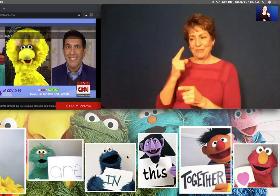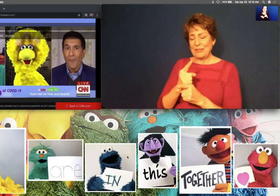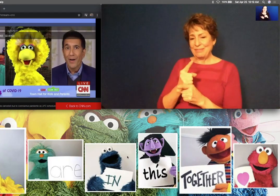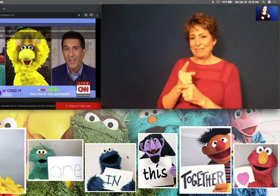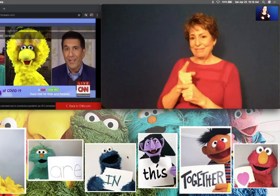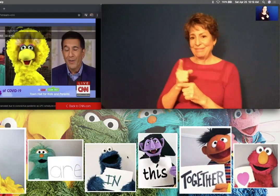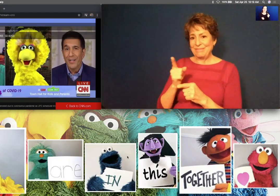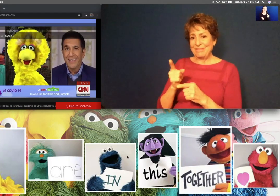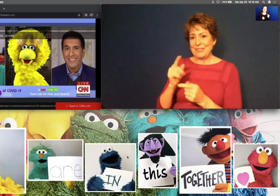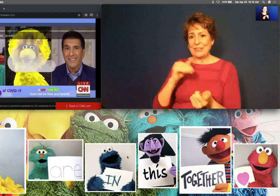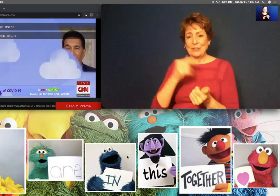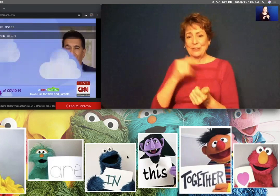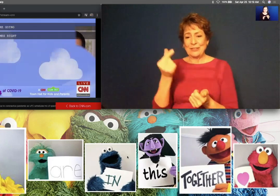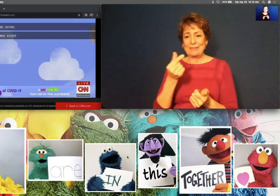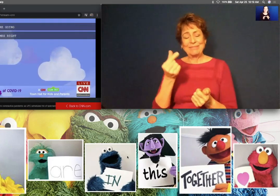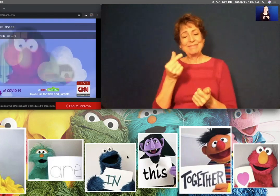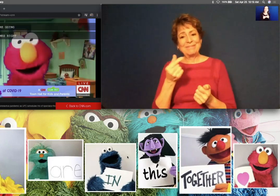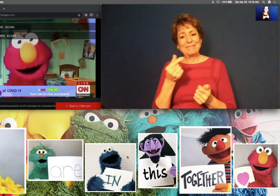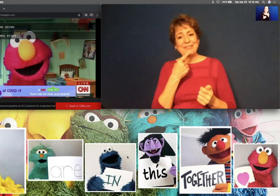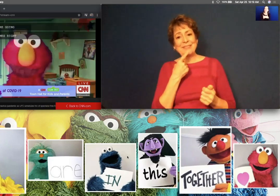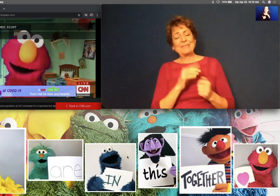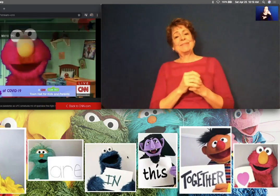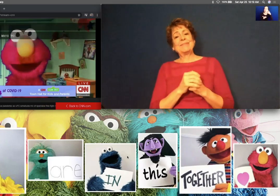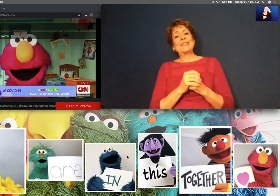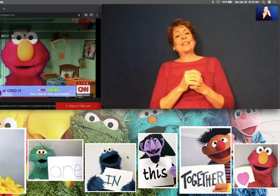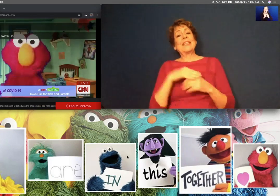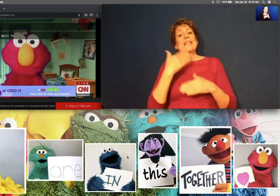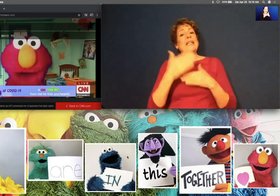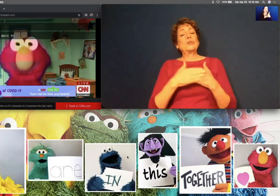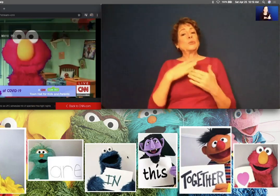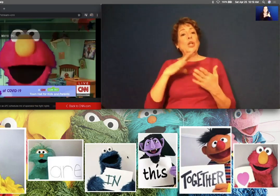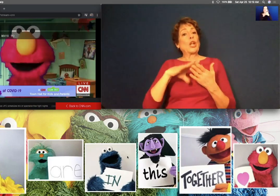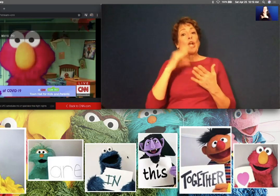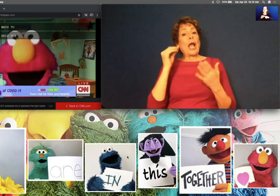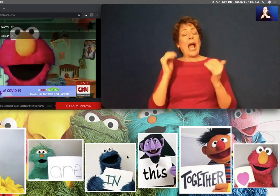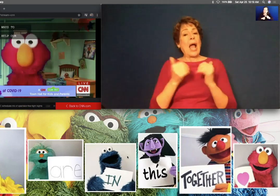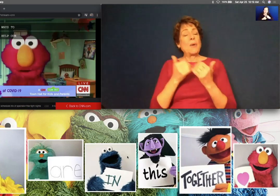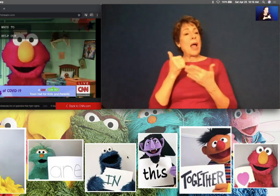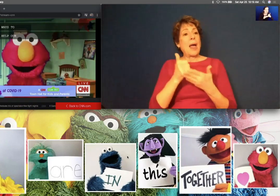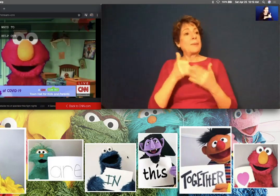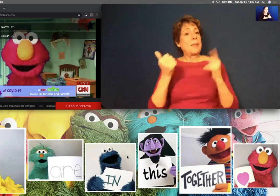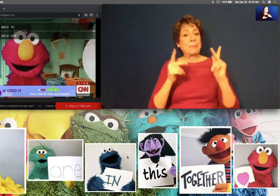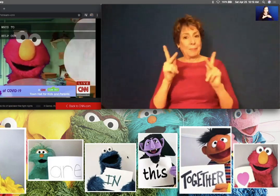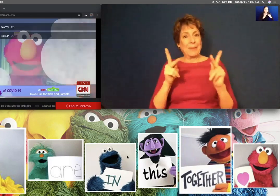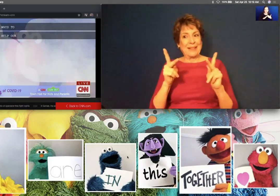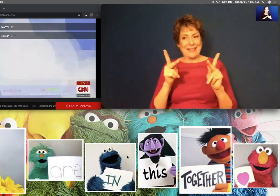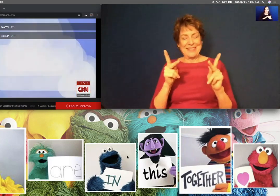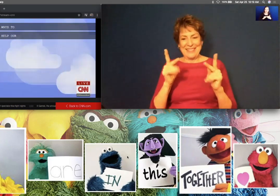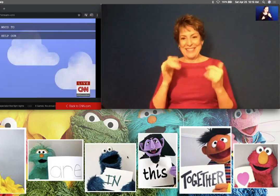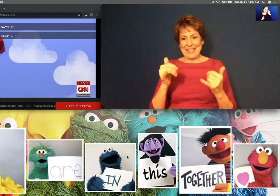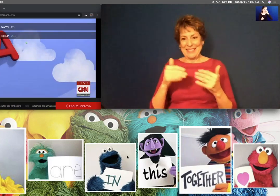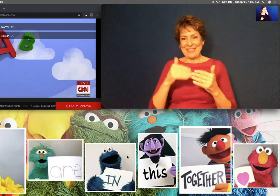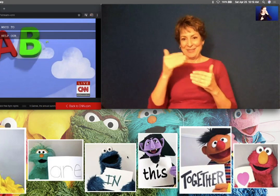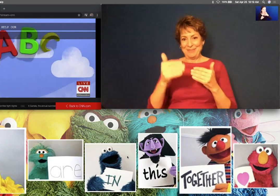help our communities. There's more coming up. We'll be right back.